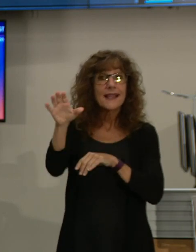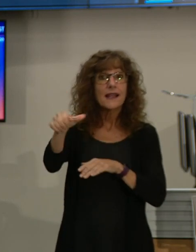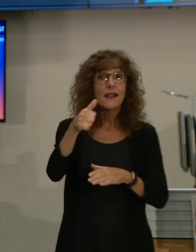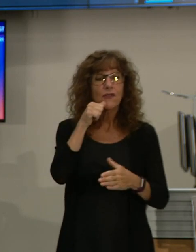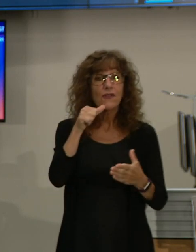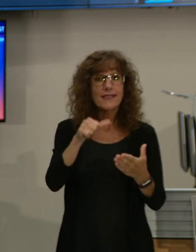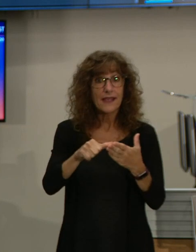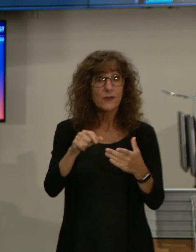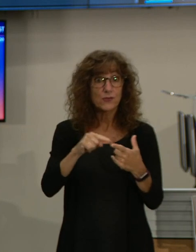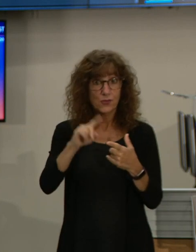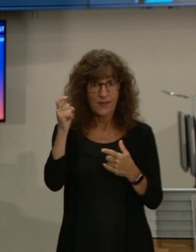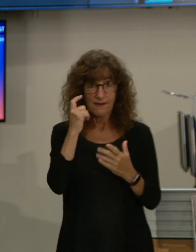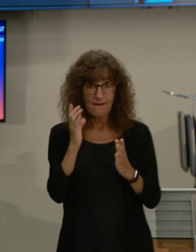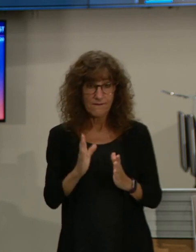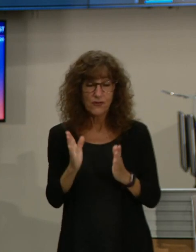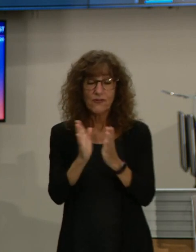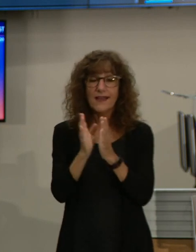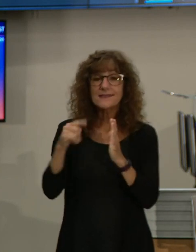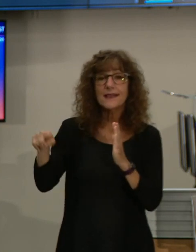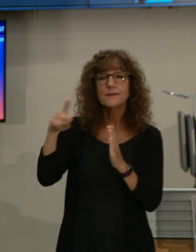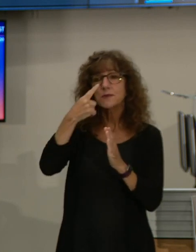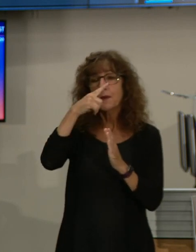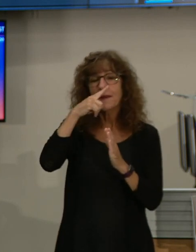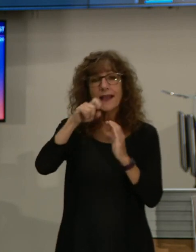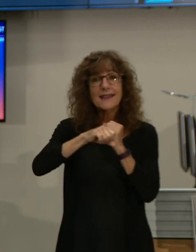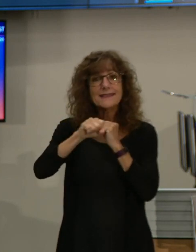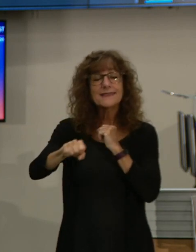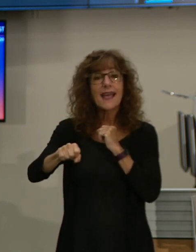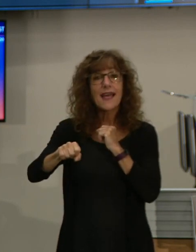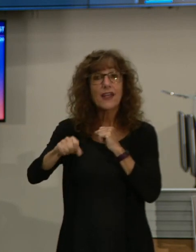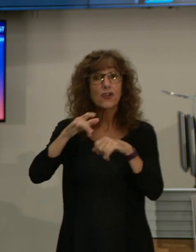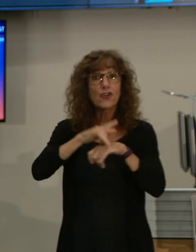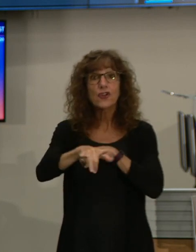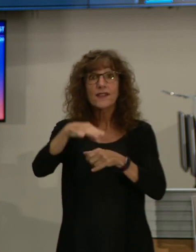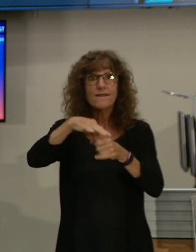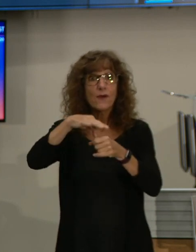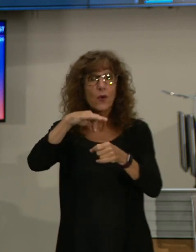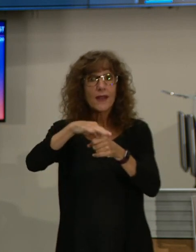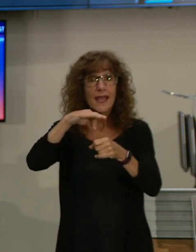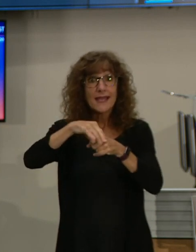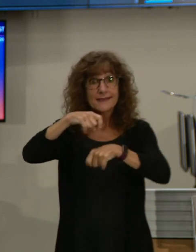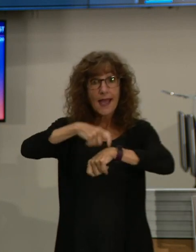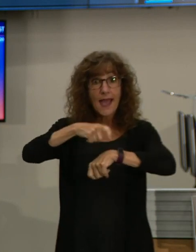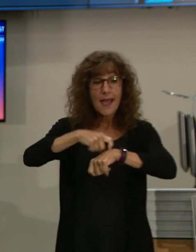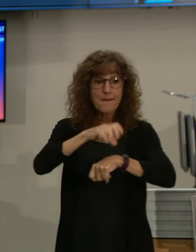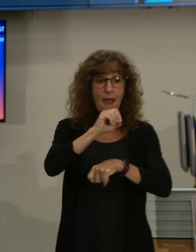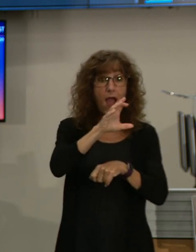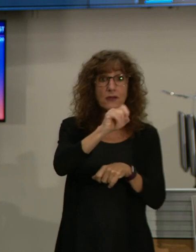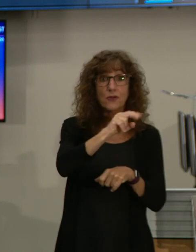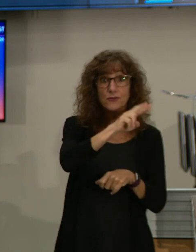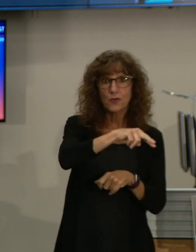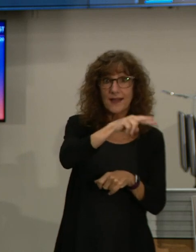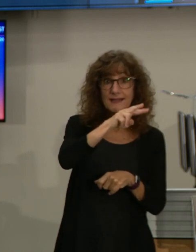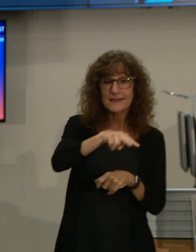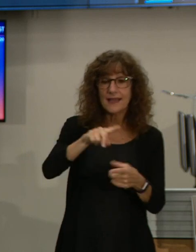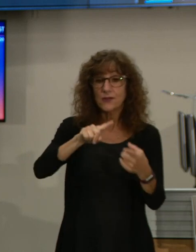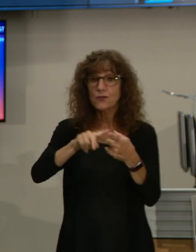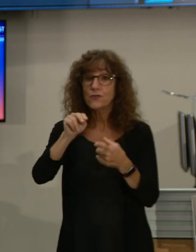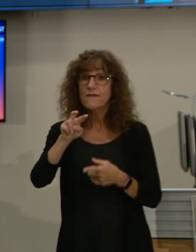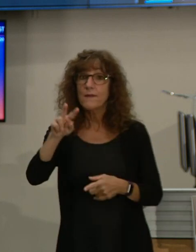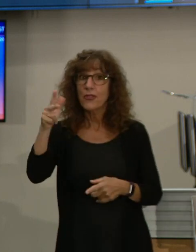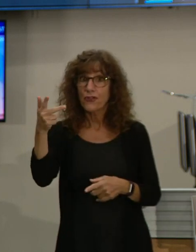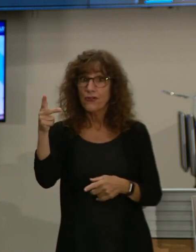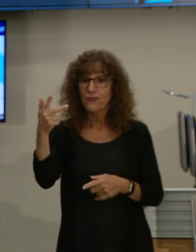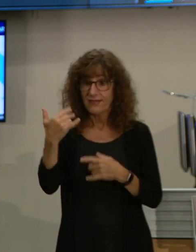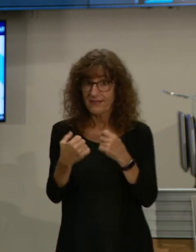to the governor asking him to extend the early voting timeline from October 22nd through November 3rd